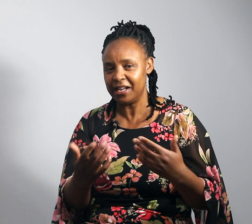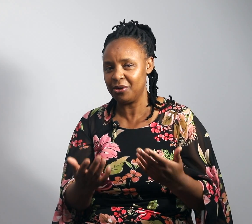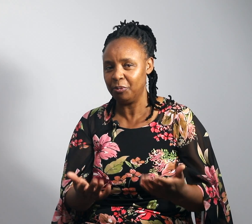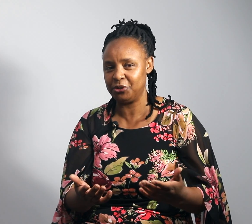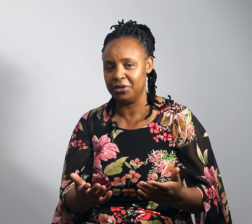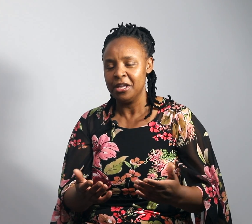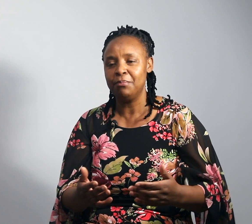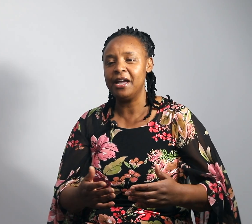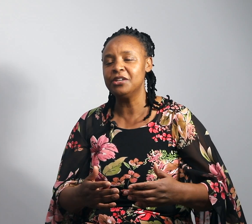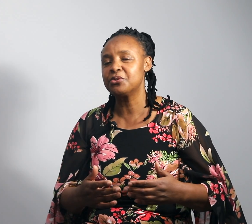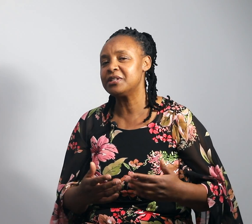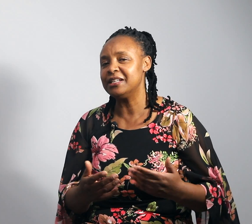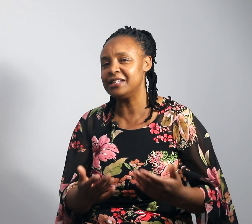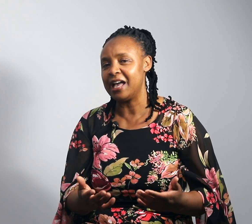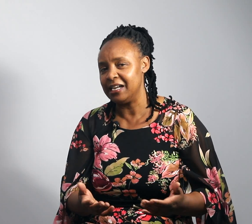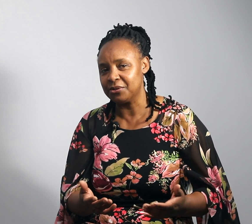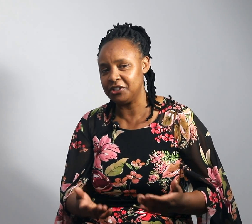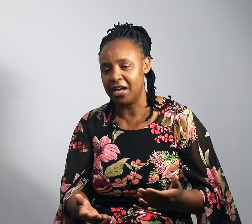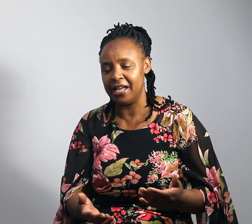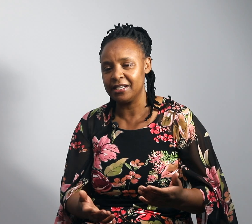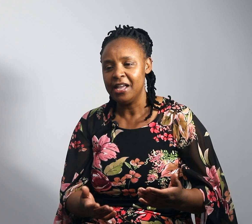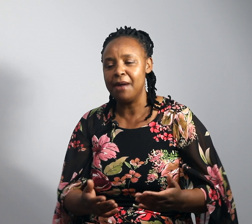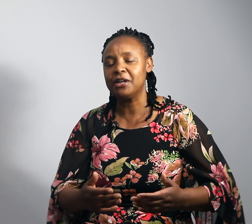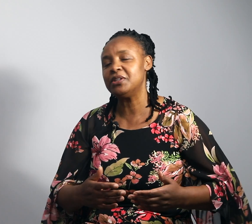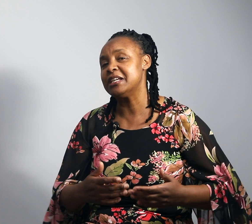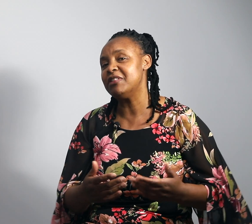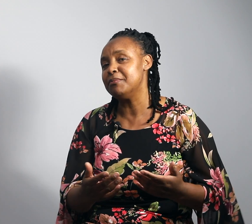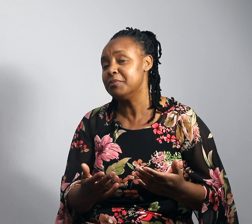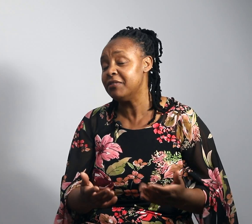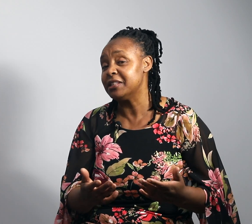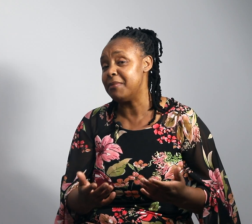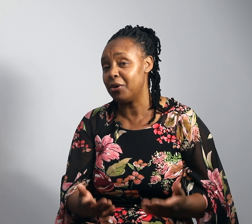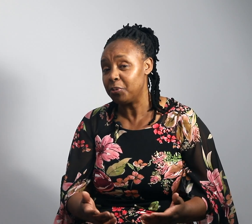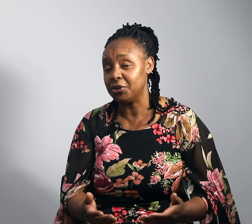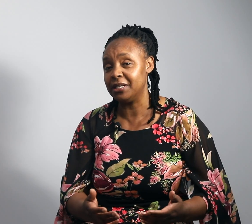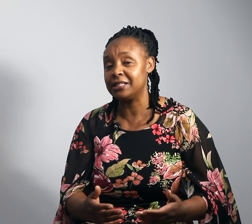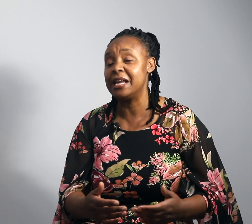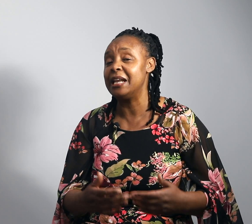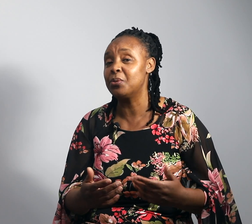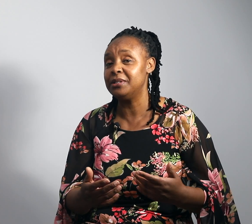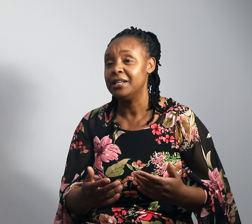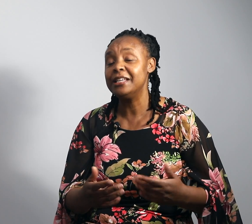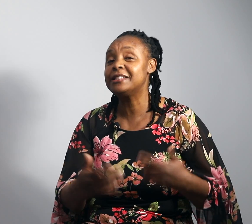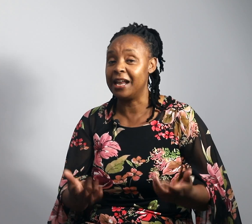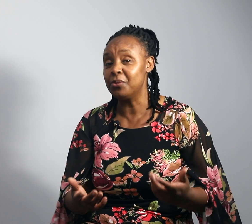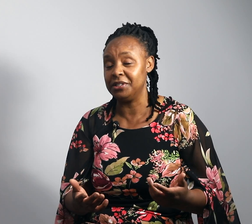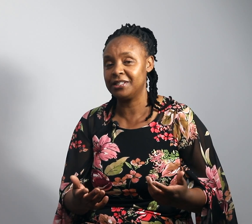another option. By introducing it this early to the child, I'm actually giving them an option that sign language is a language that they